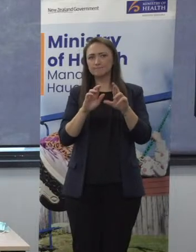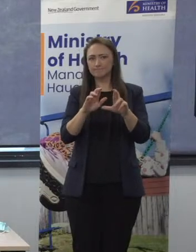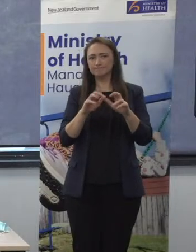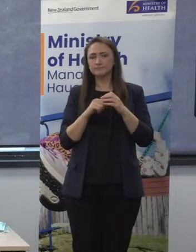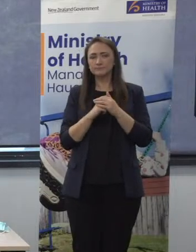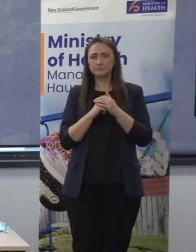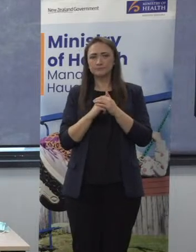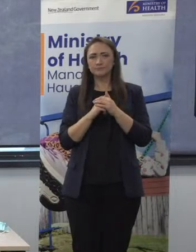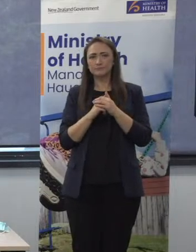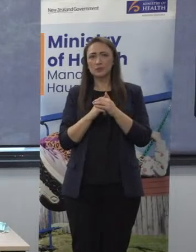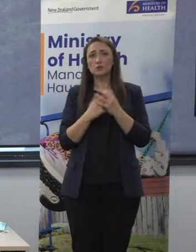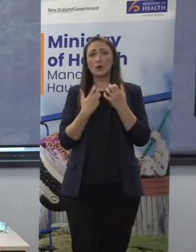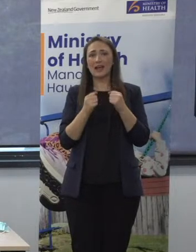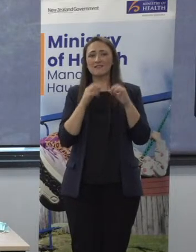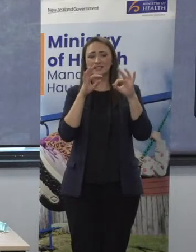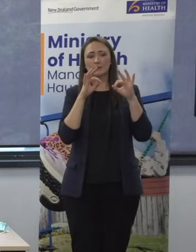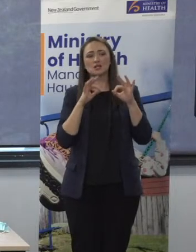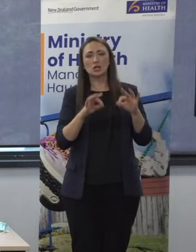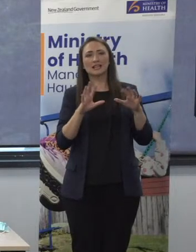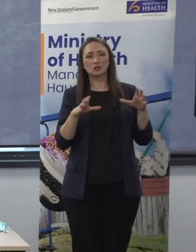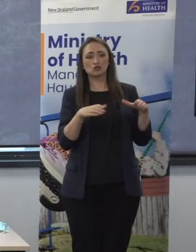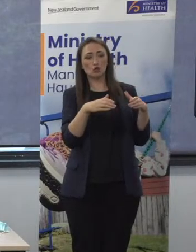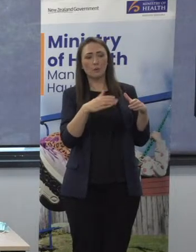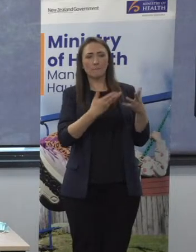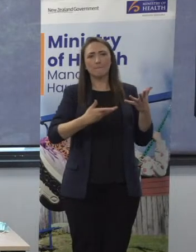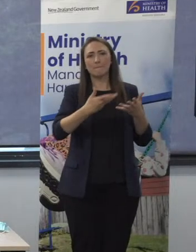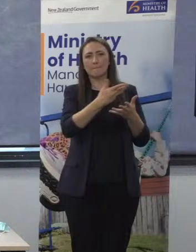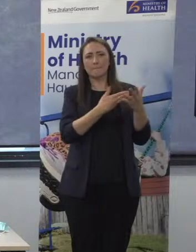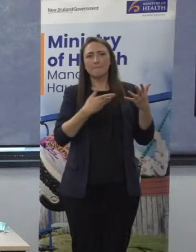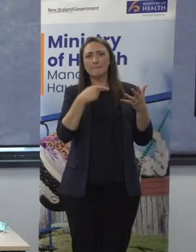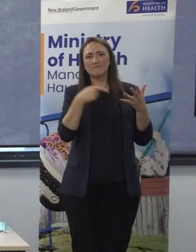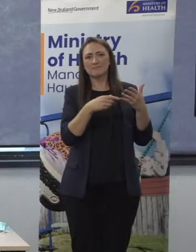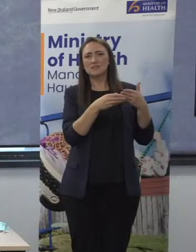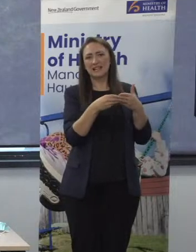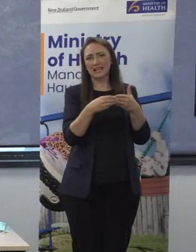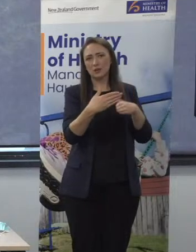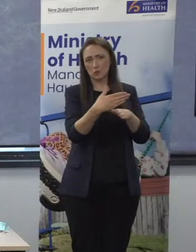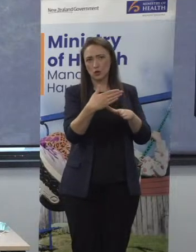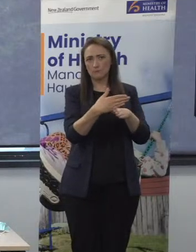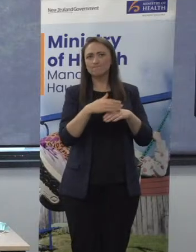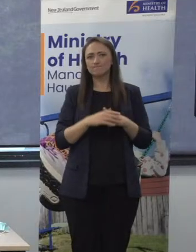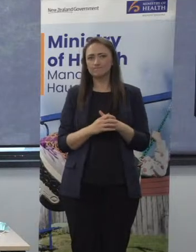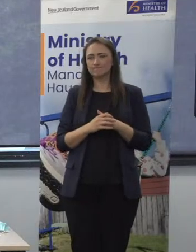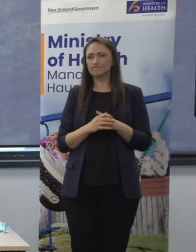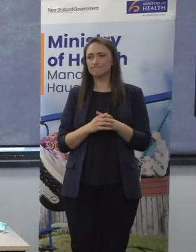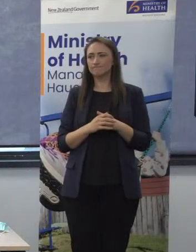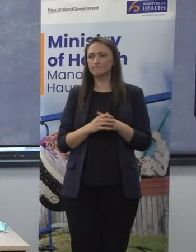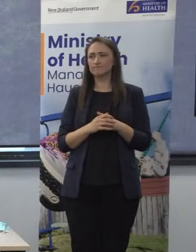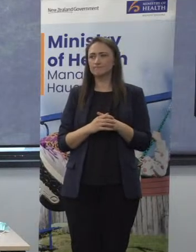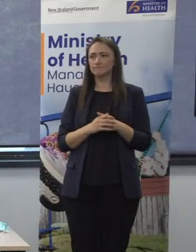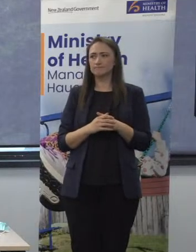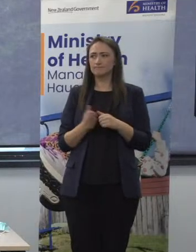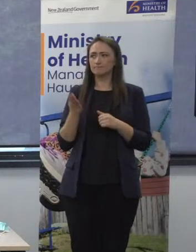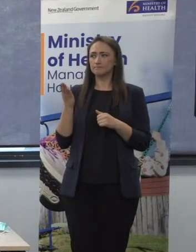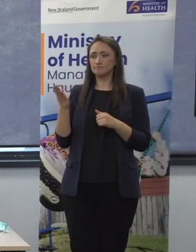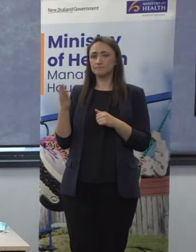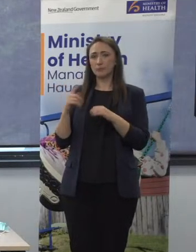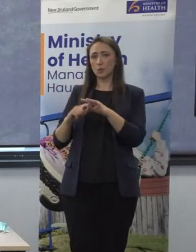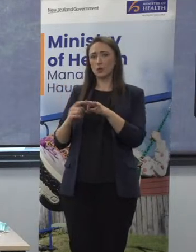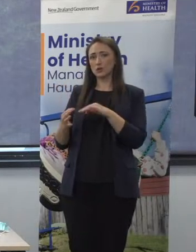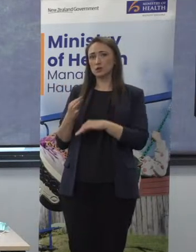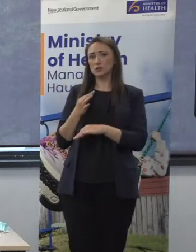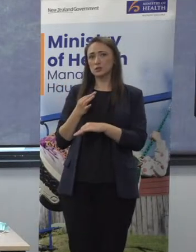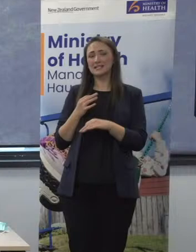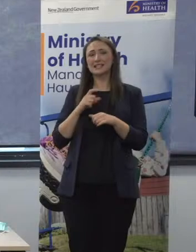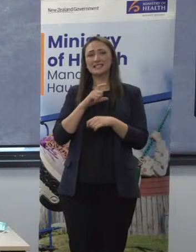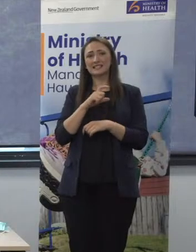Chadwick, our head of allied health professions, is leading that work. The CDC in the United States is people who are pregnant or